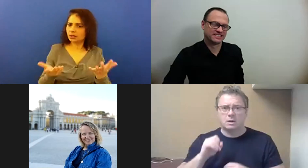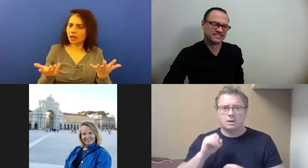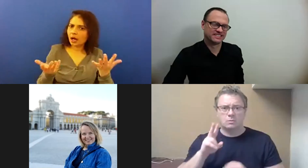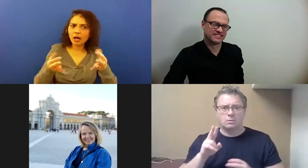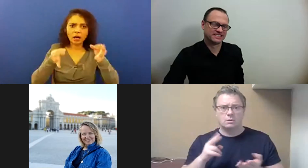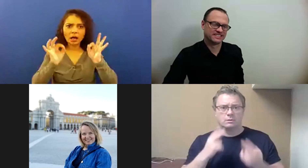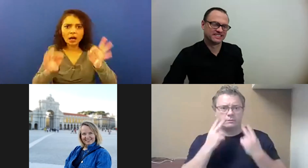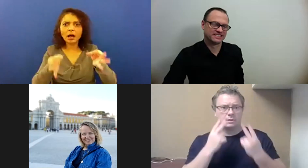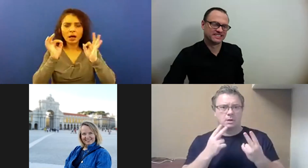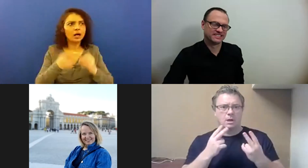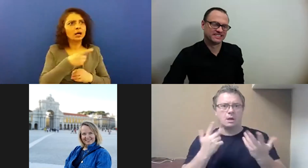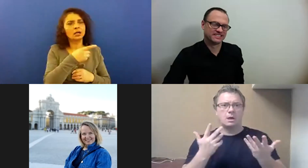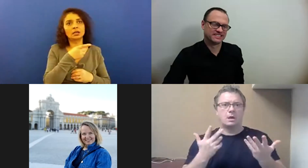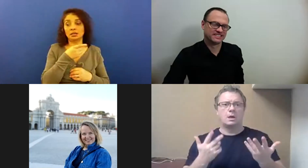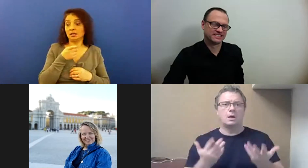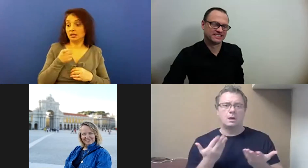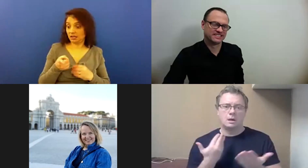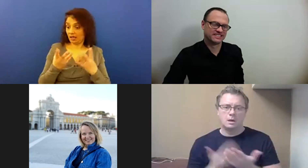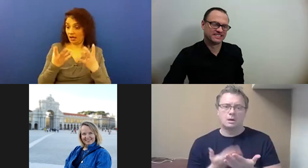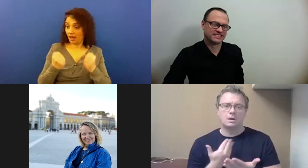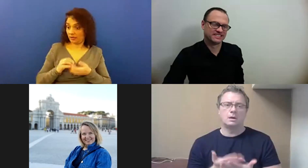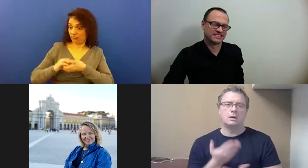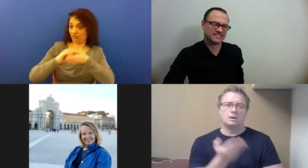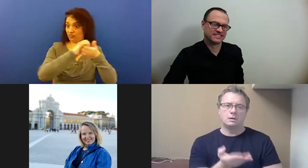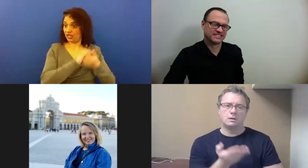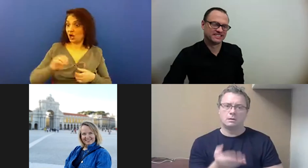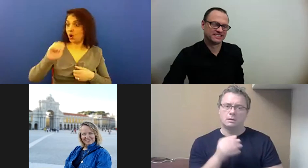And the hearing speakers told me, you're right, Ruva.